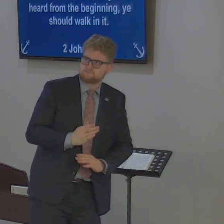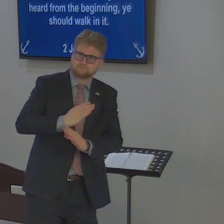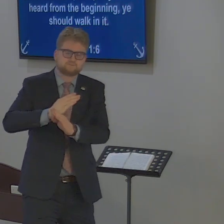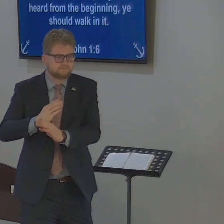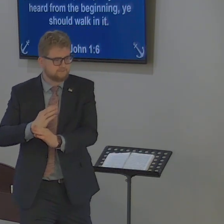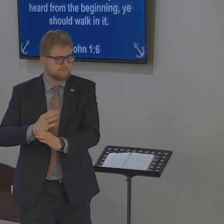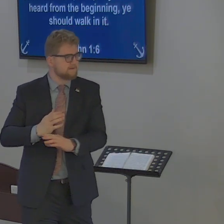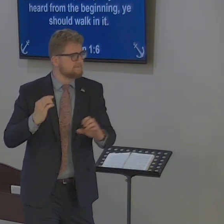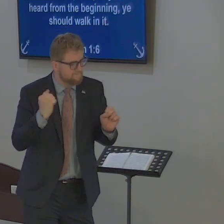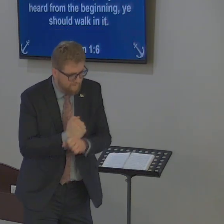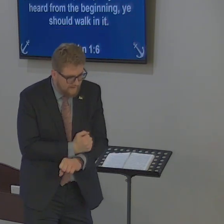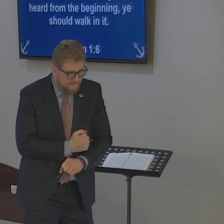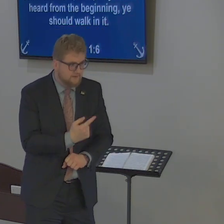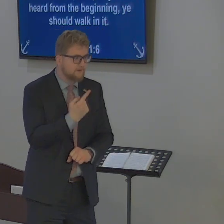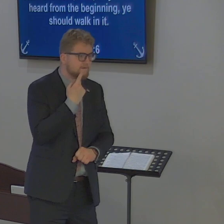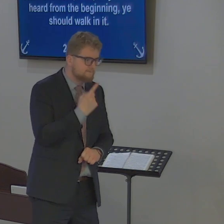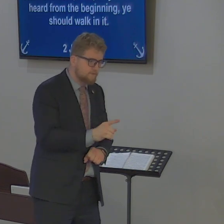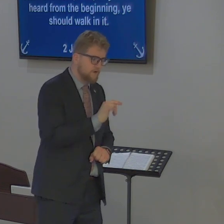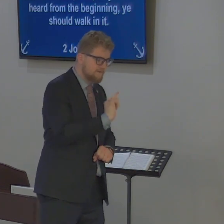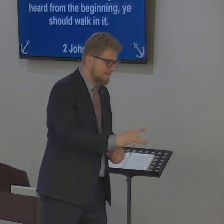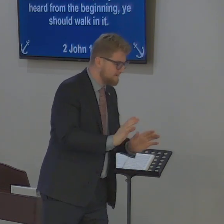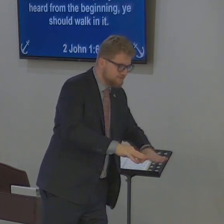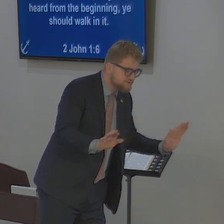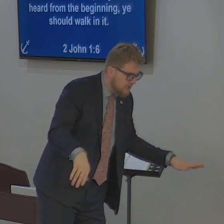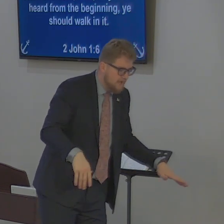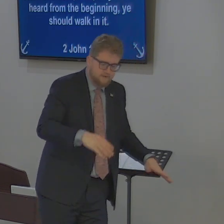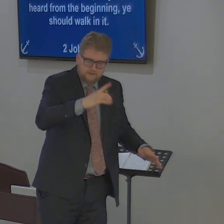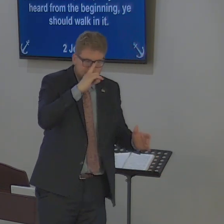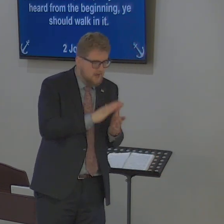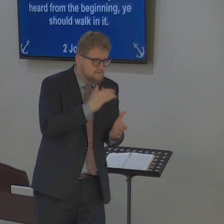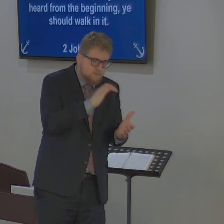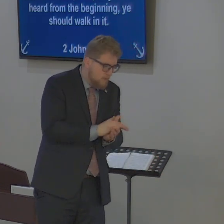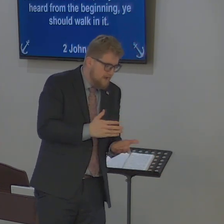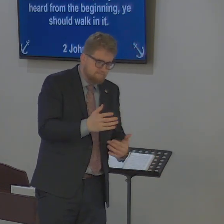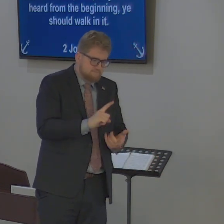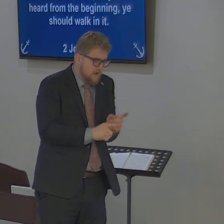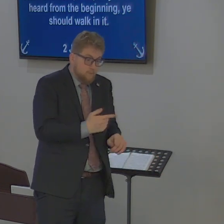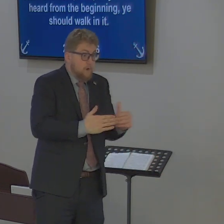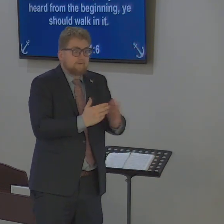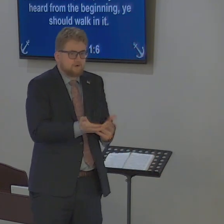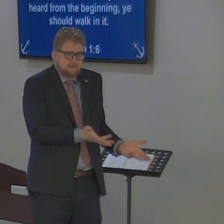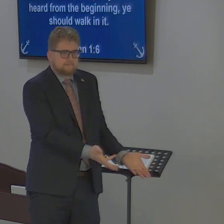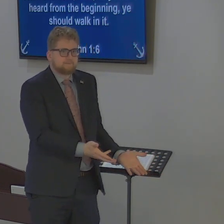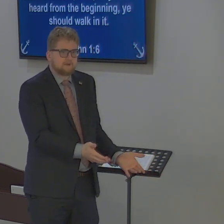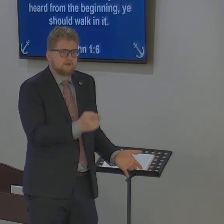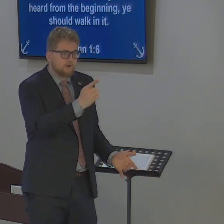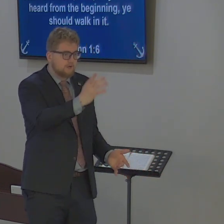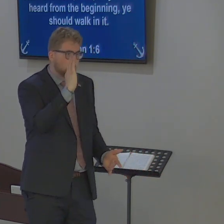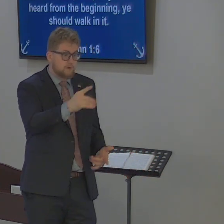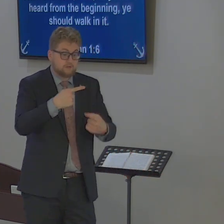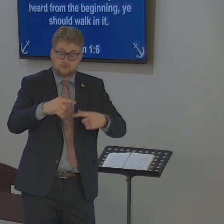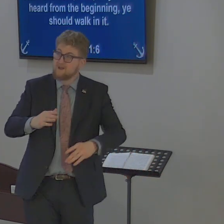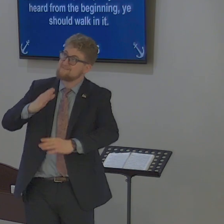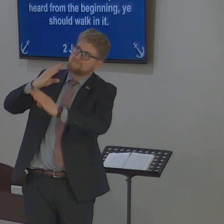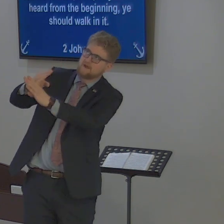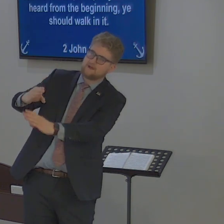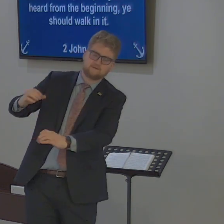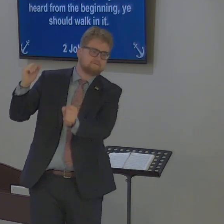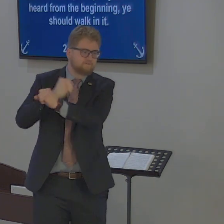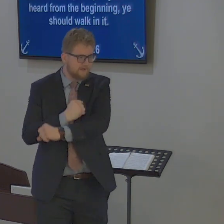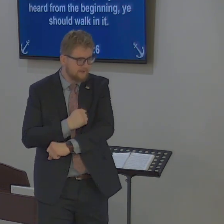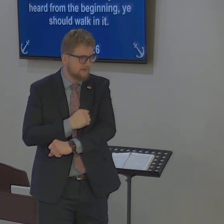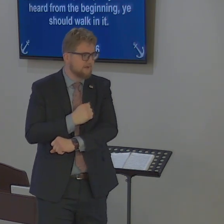defense of whatever that child or spouse or friend is. You would rear up in that defense to fight against that